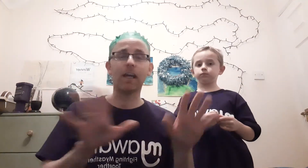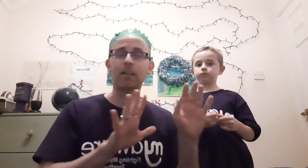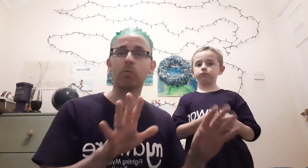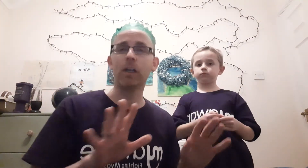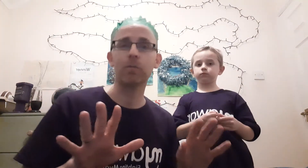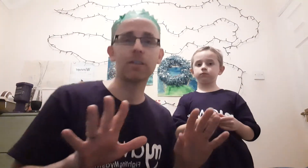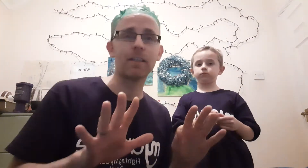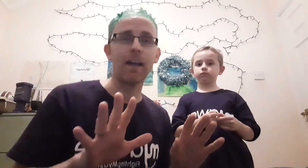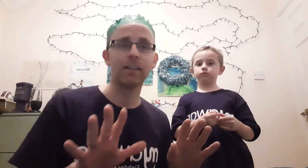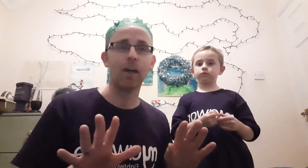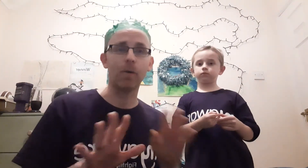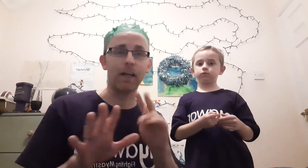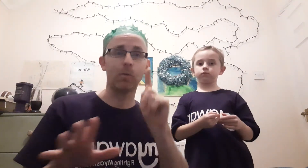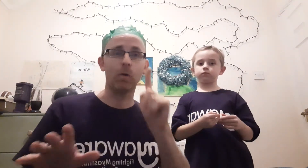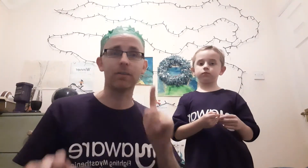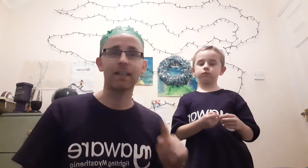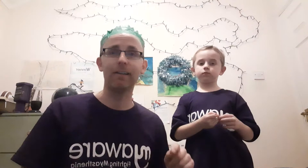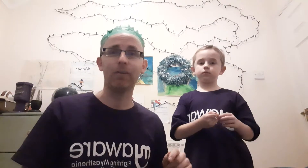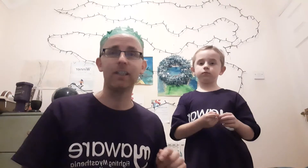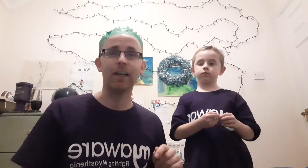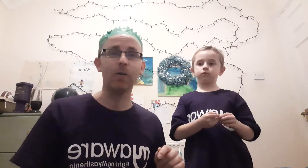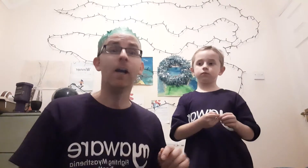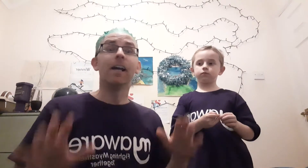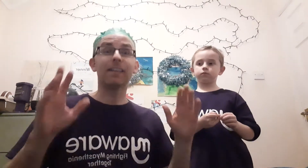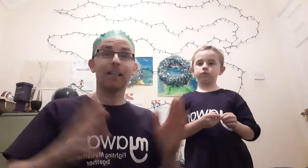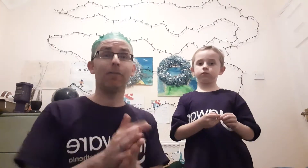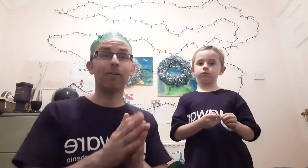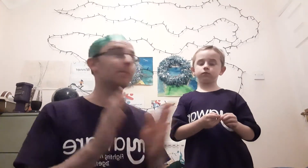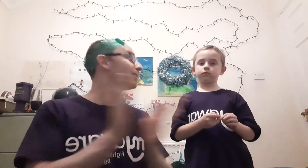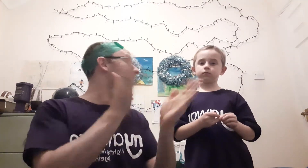because we don't want to scare Noah in a one take video. Thank you very much. Yay!